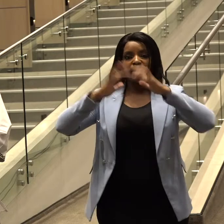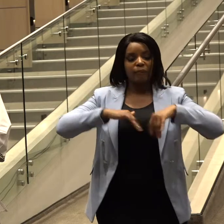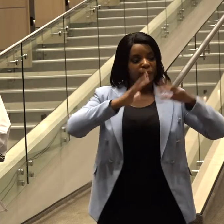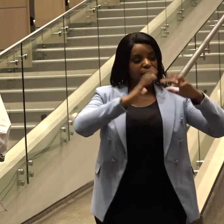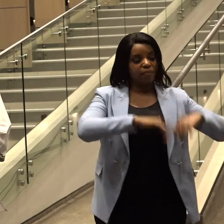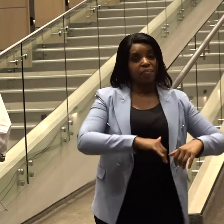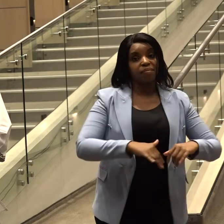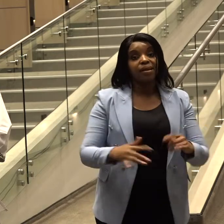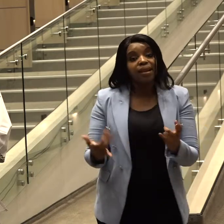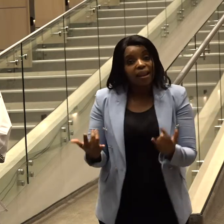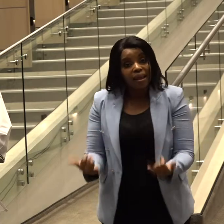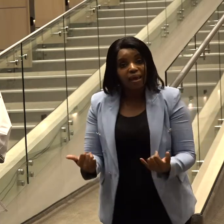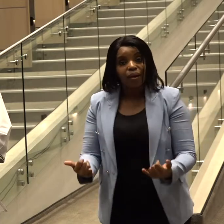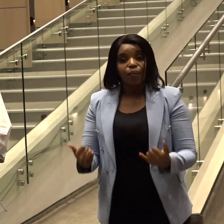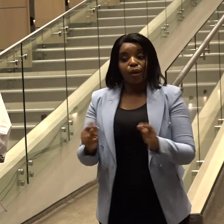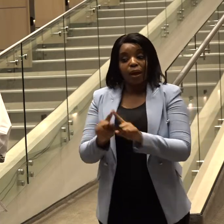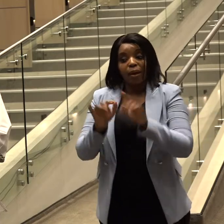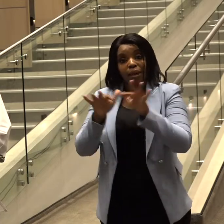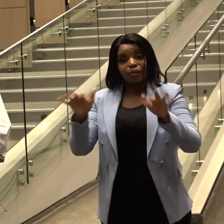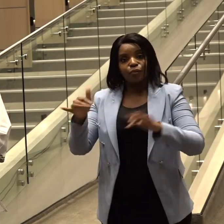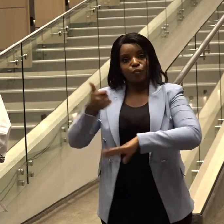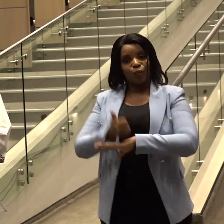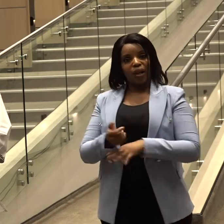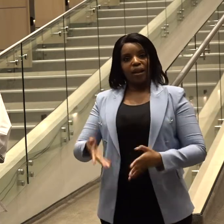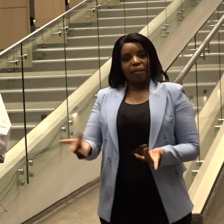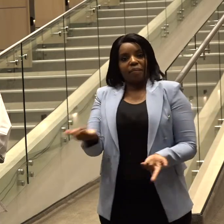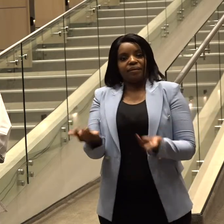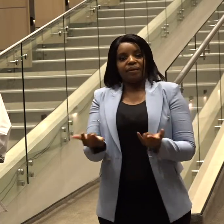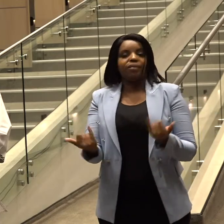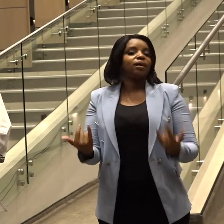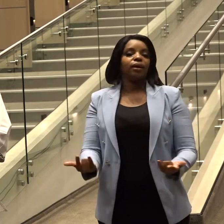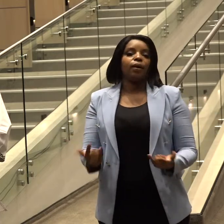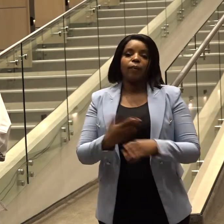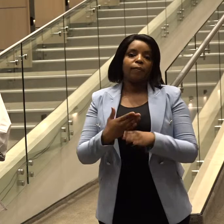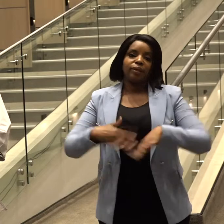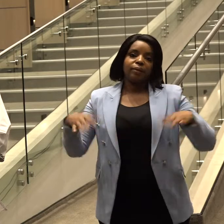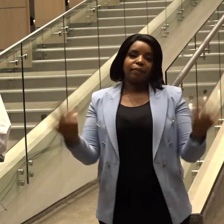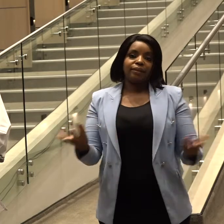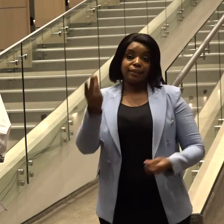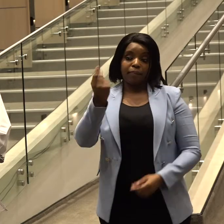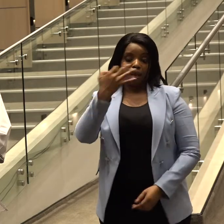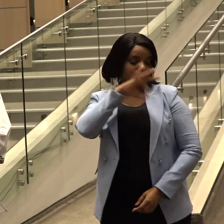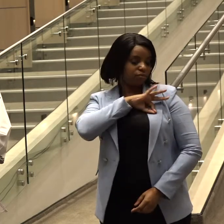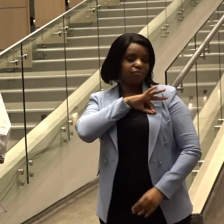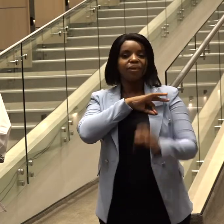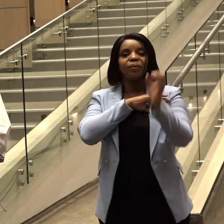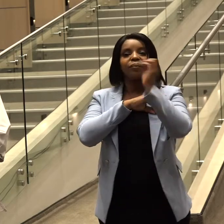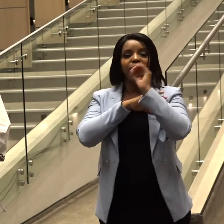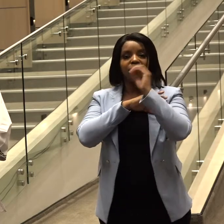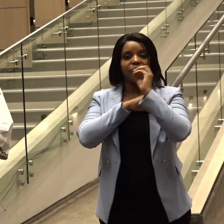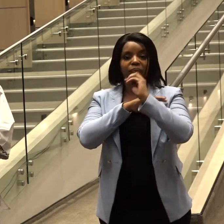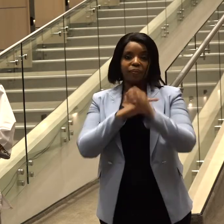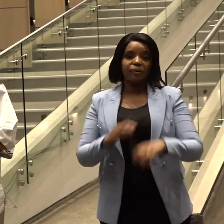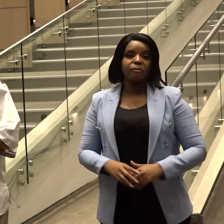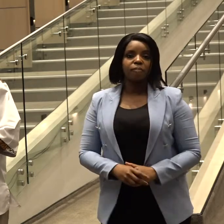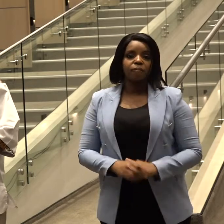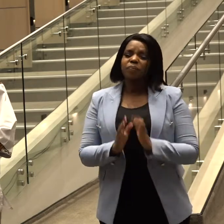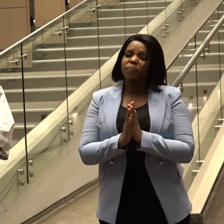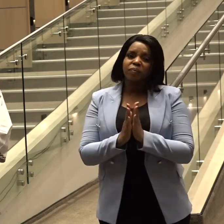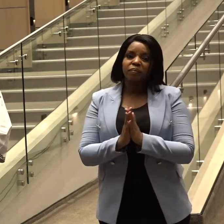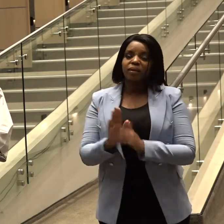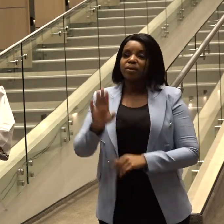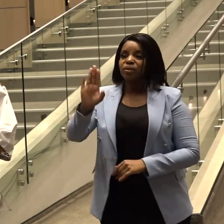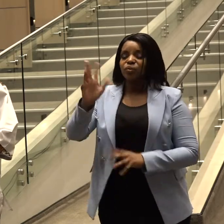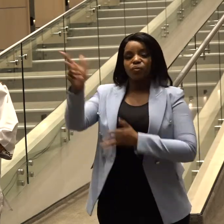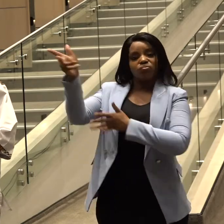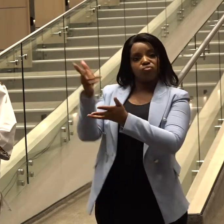Traders are jobless there is no income may you please speak to